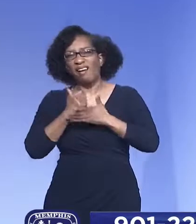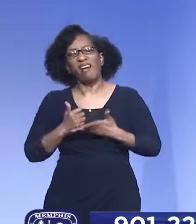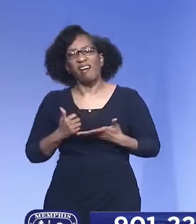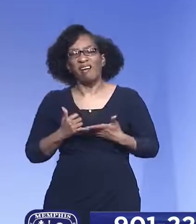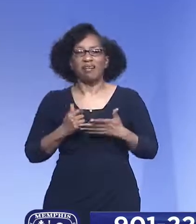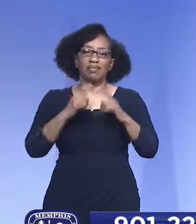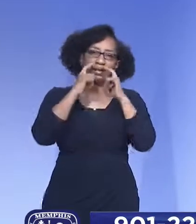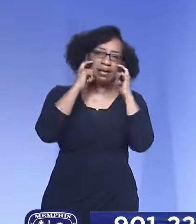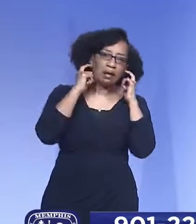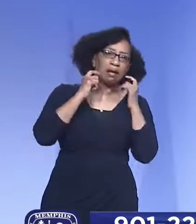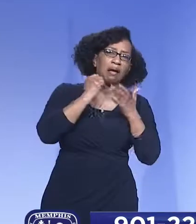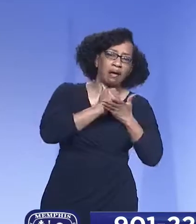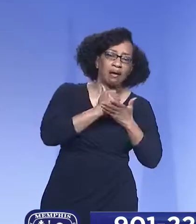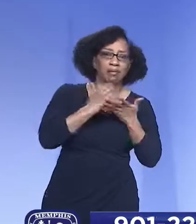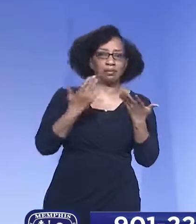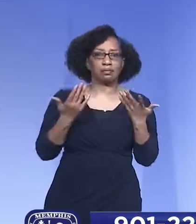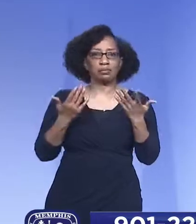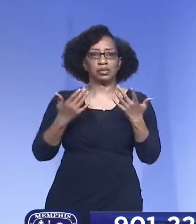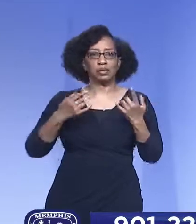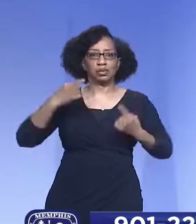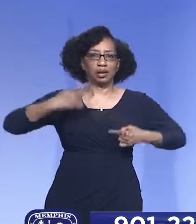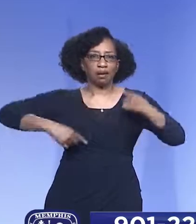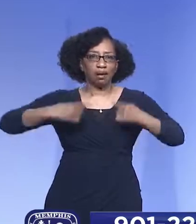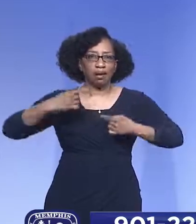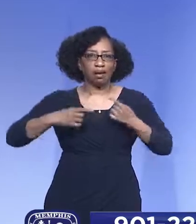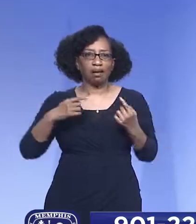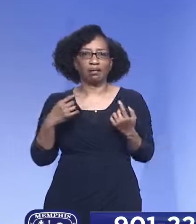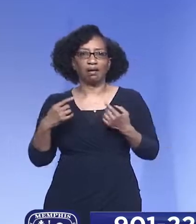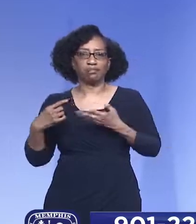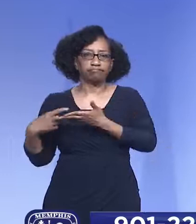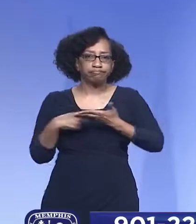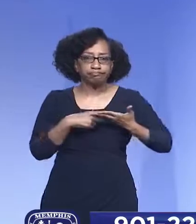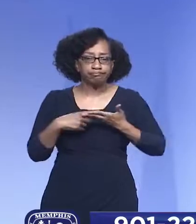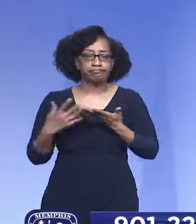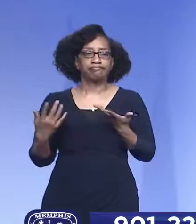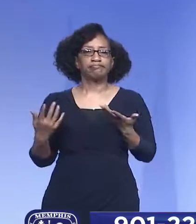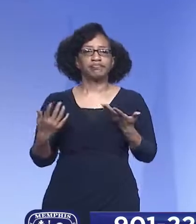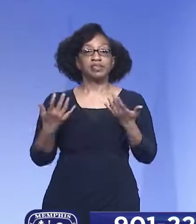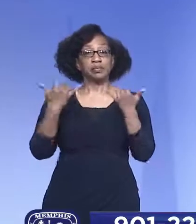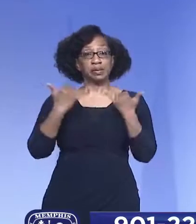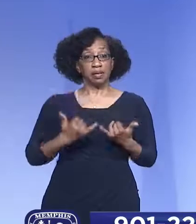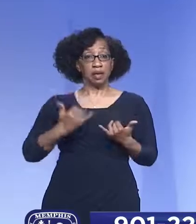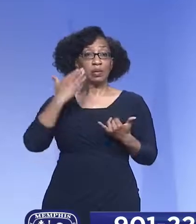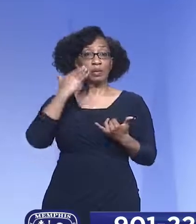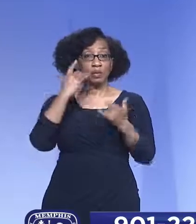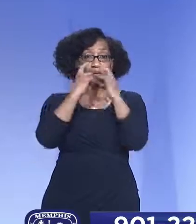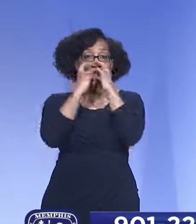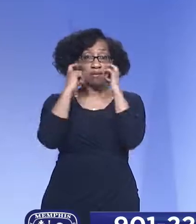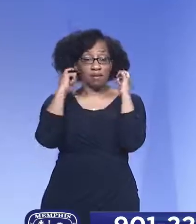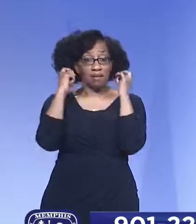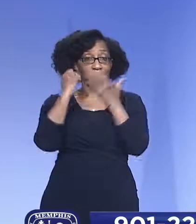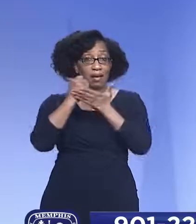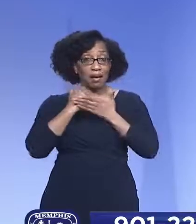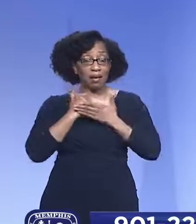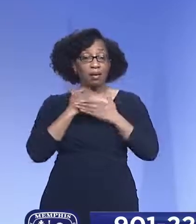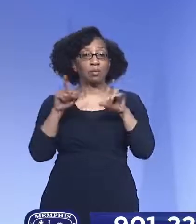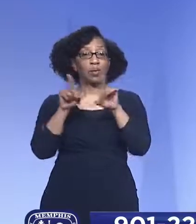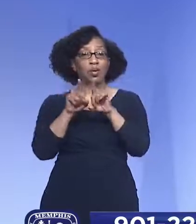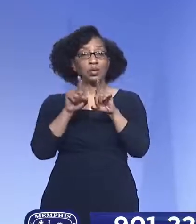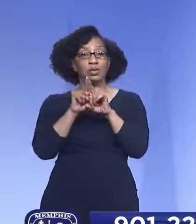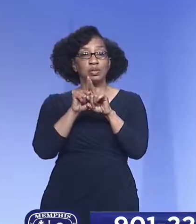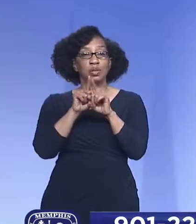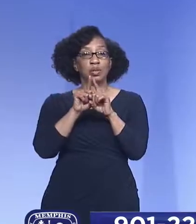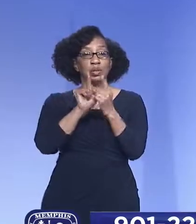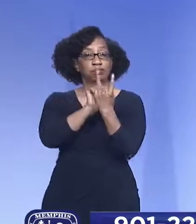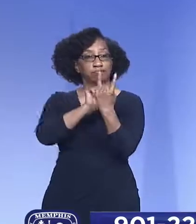learned more about social distancing and some of the other things, then we realized that when you think